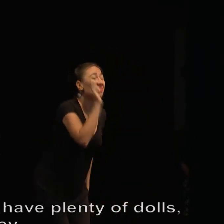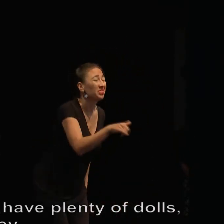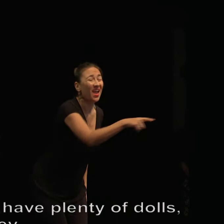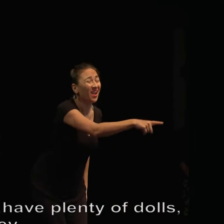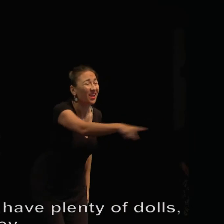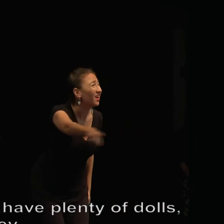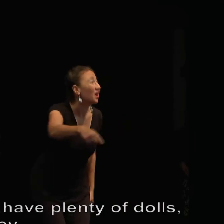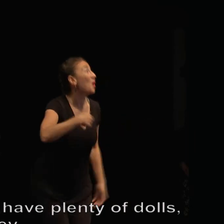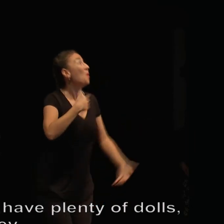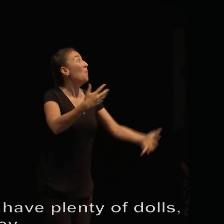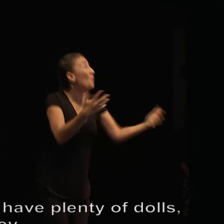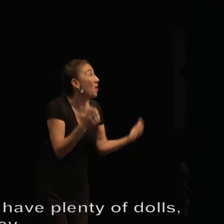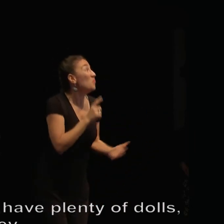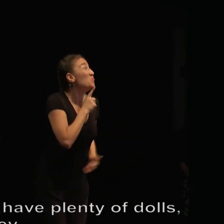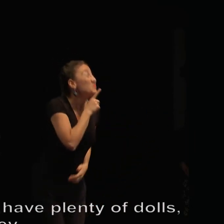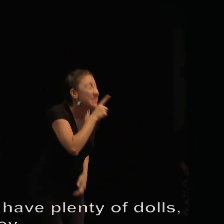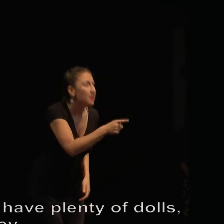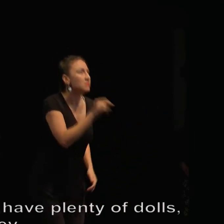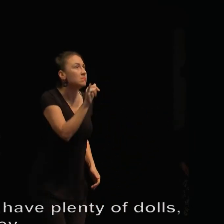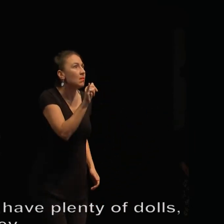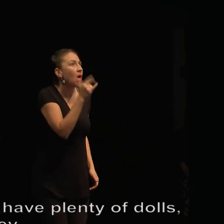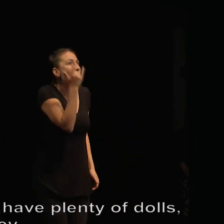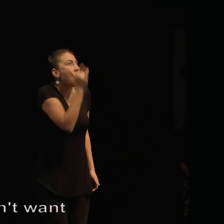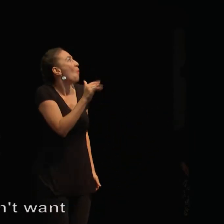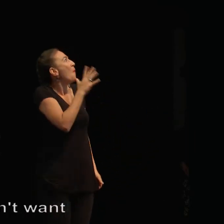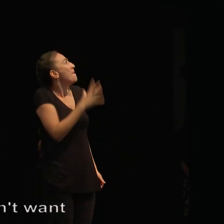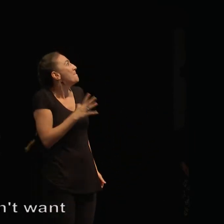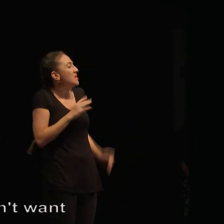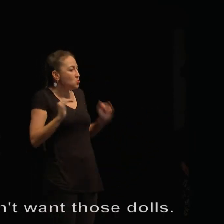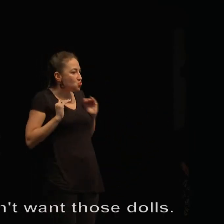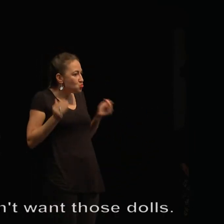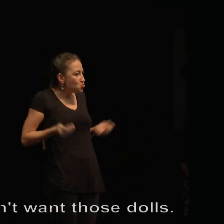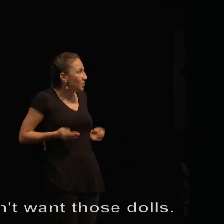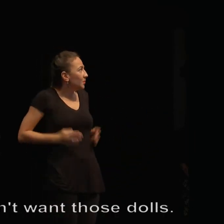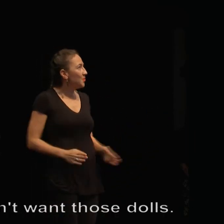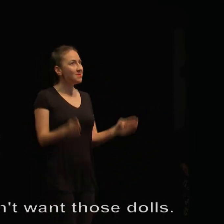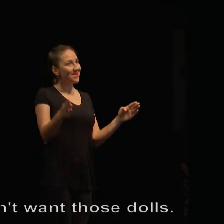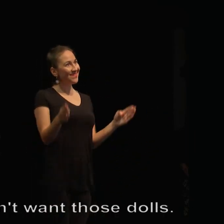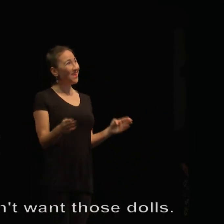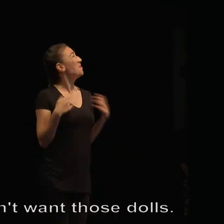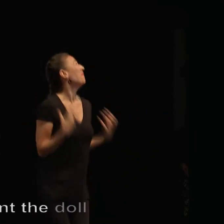I don't want those dolls. I want the doll that looks like a woman.